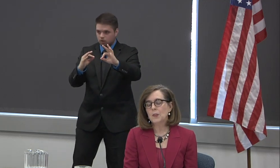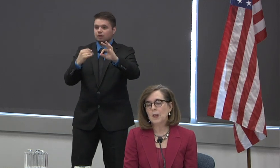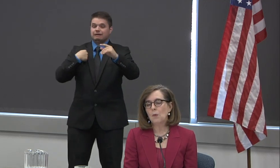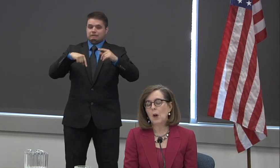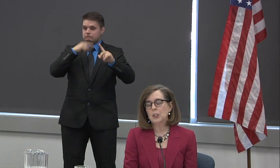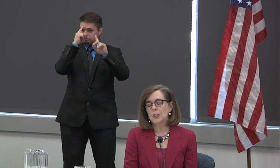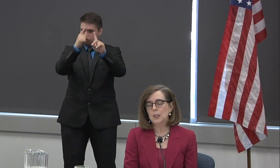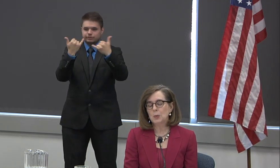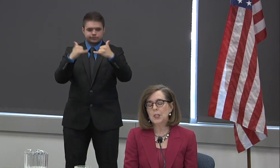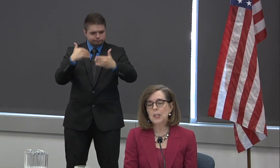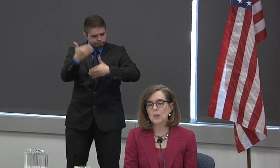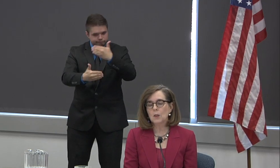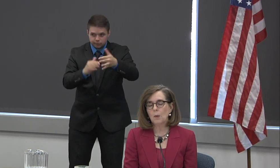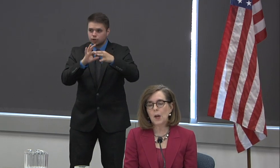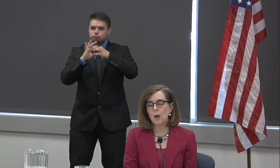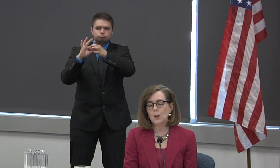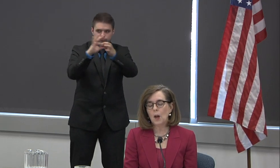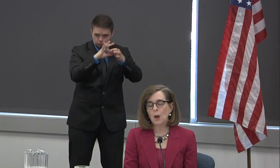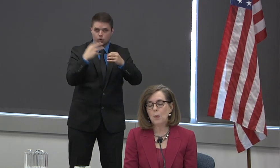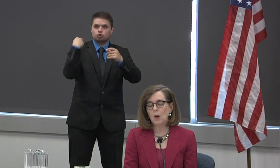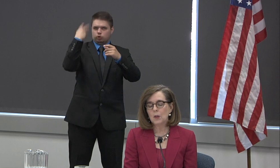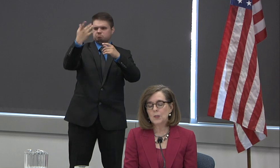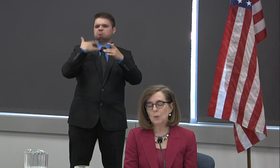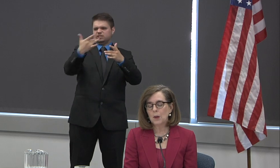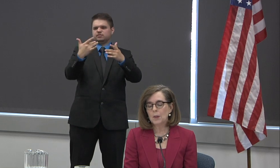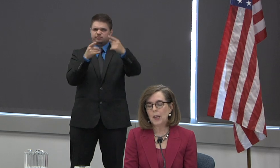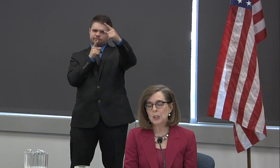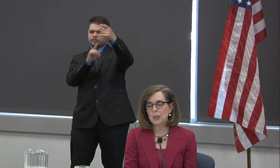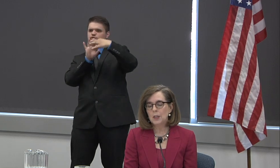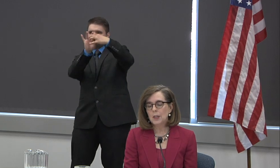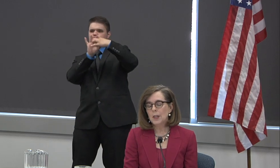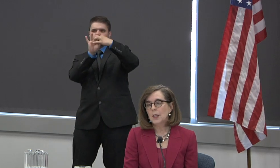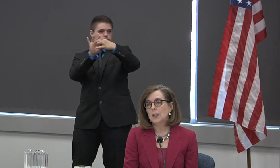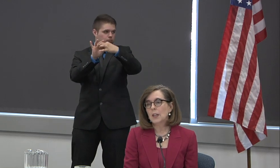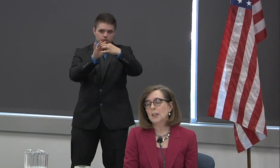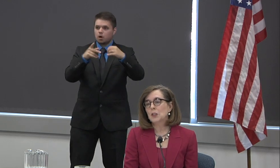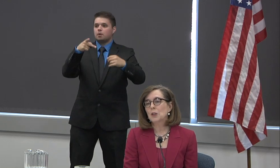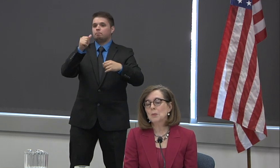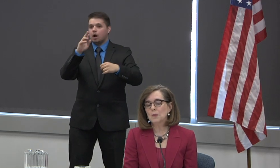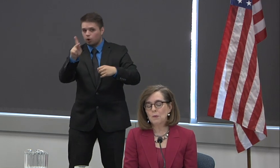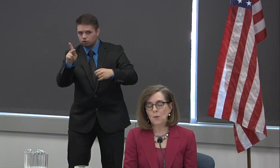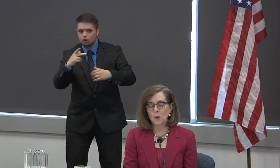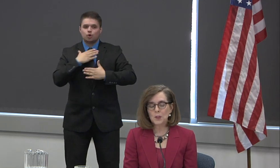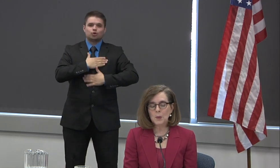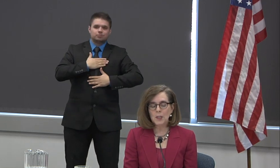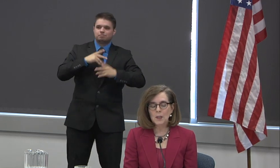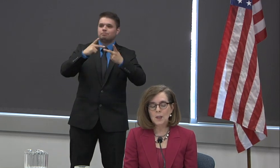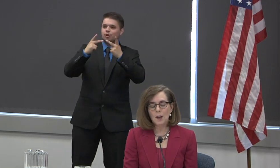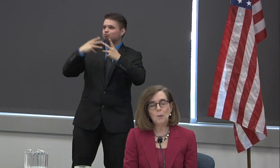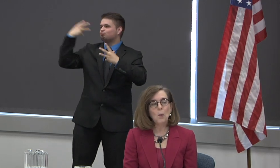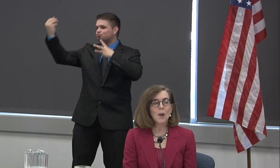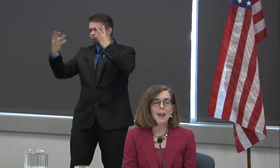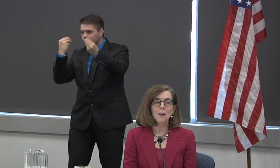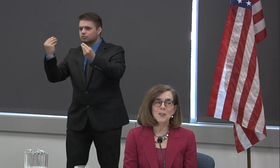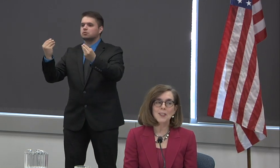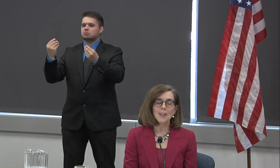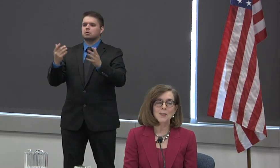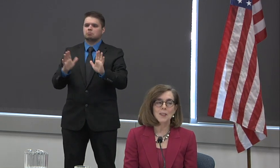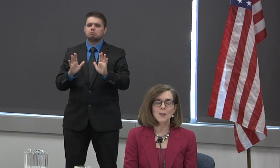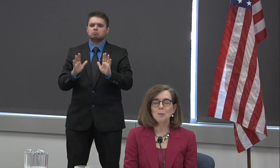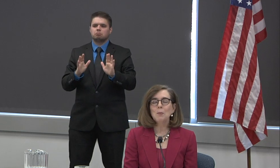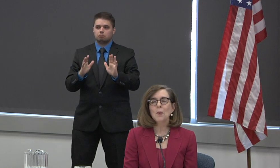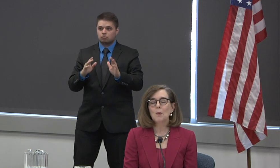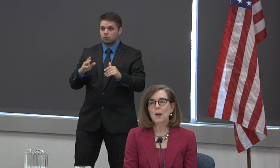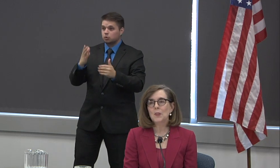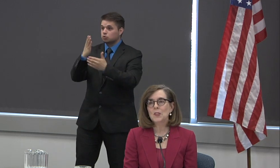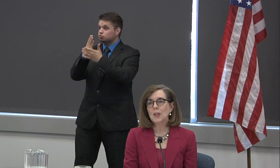state of Washington, in particular around parks and recreation. In terms of enforcement, what I have to say is this: